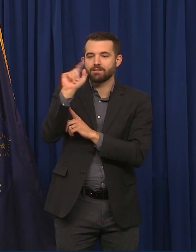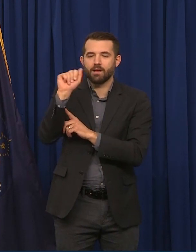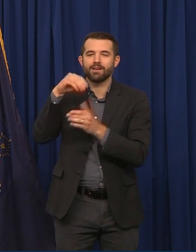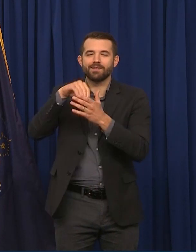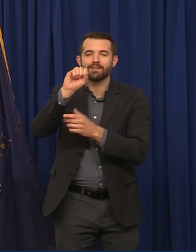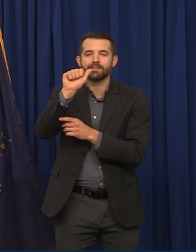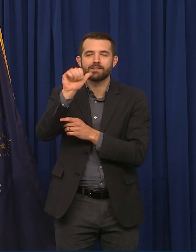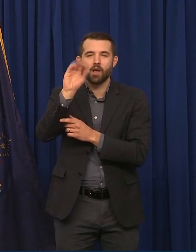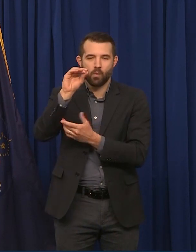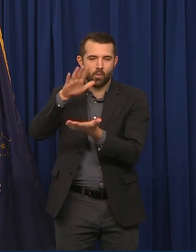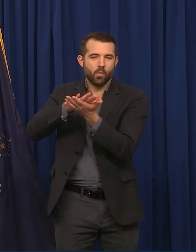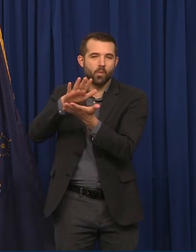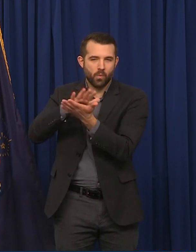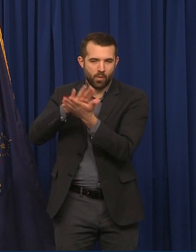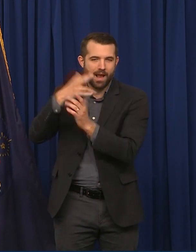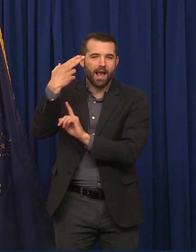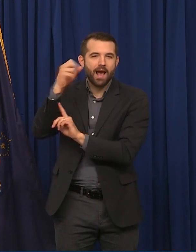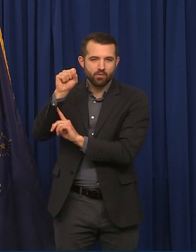Overall, there have been over